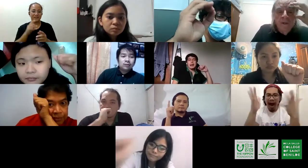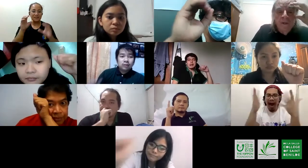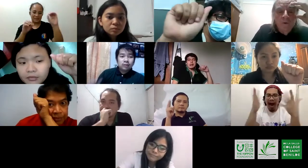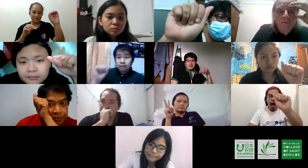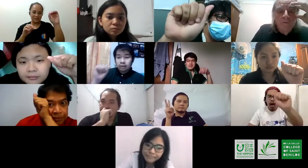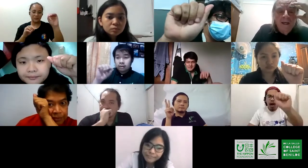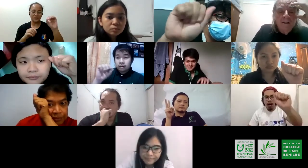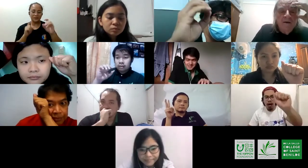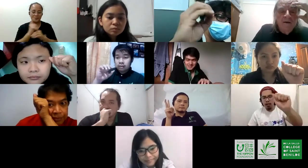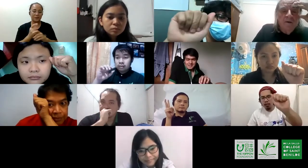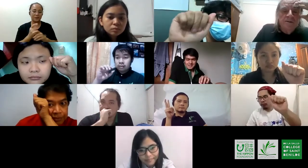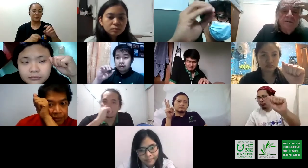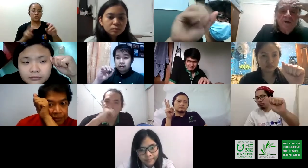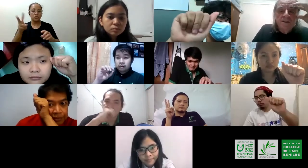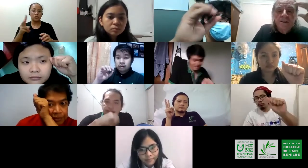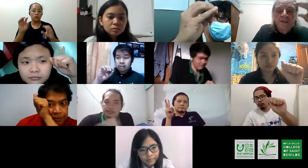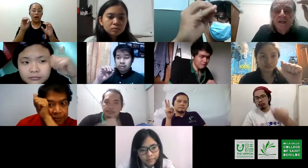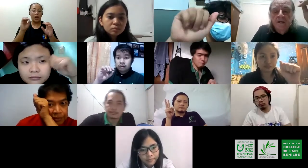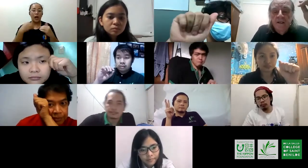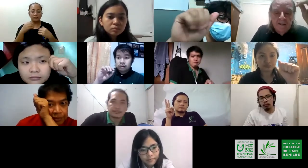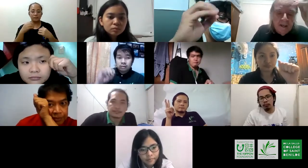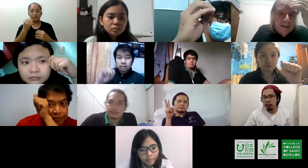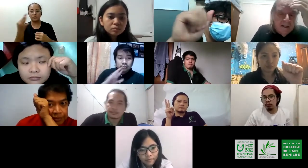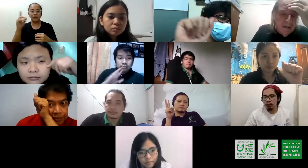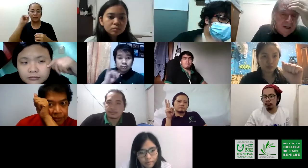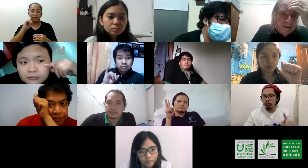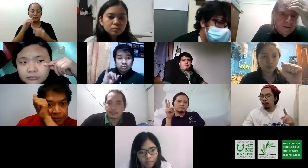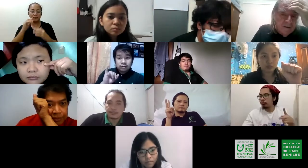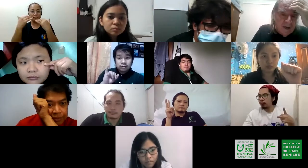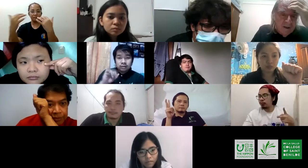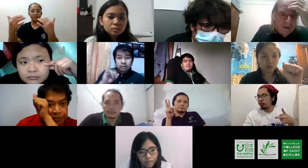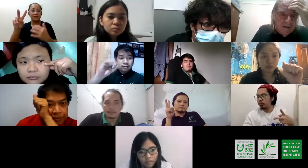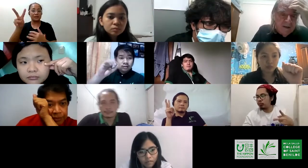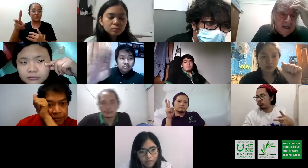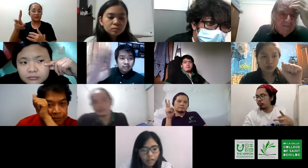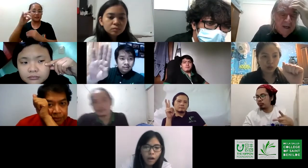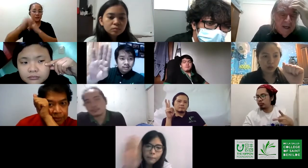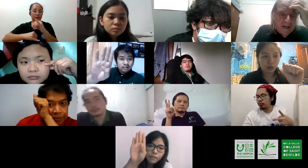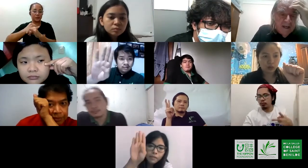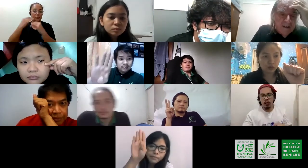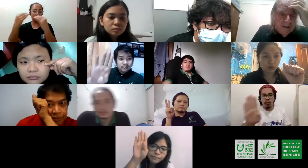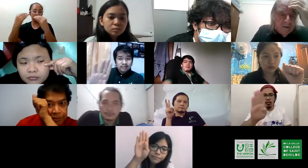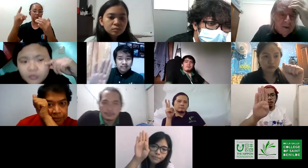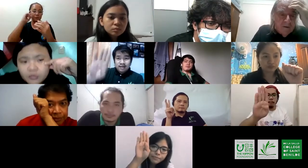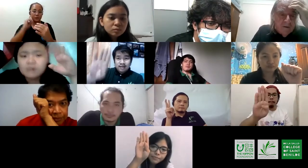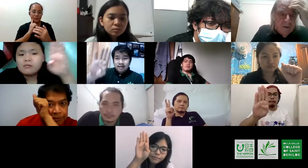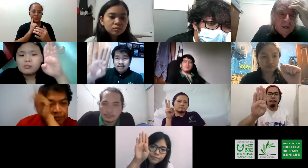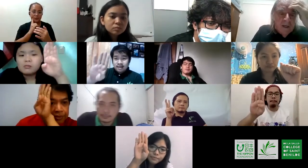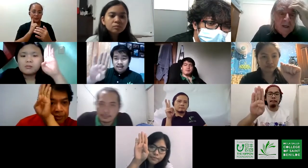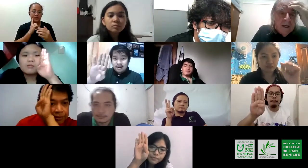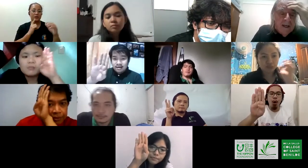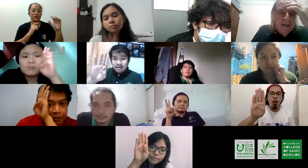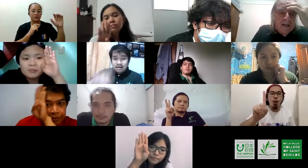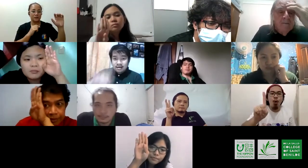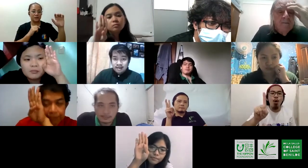A, 0, B, 1, C, 5, D, 6. A.